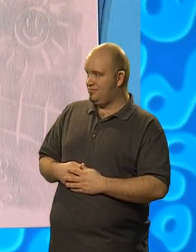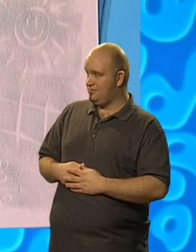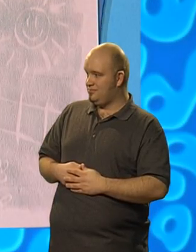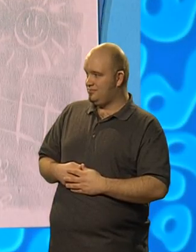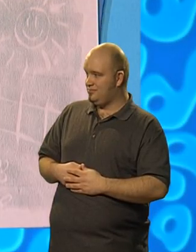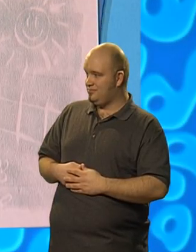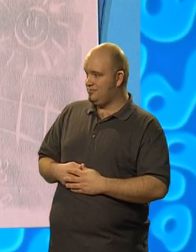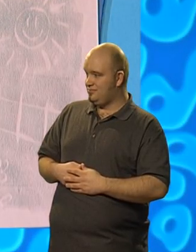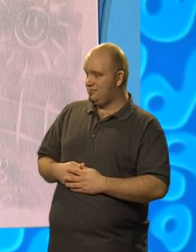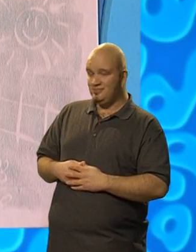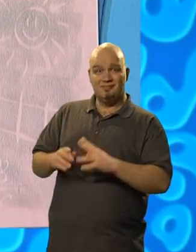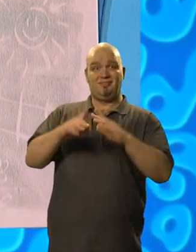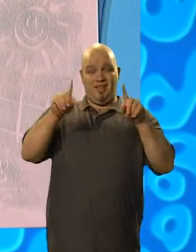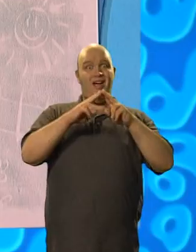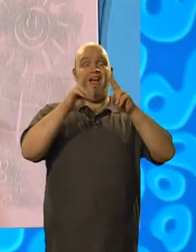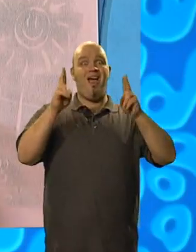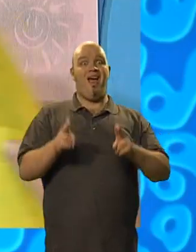Here's my house again.